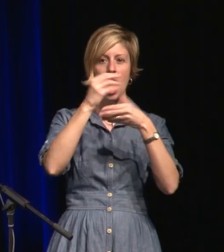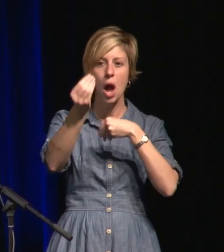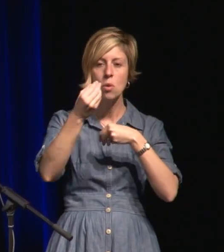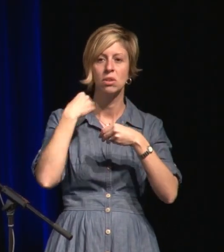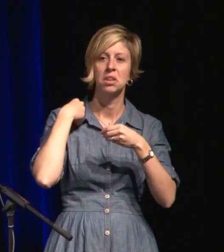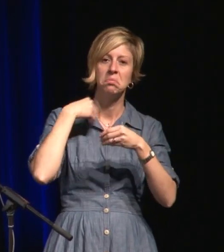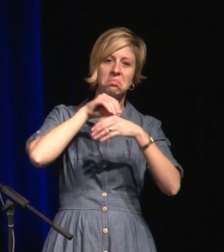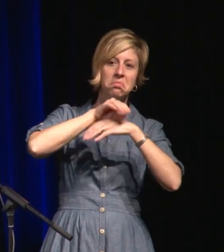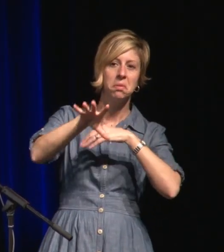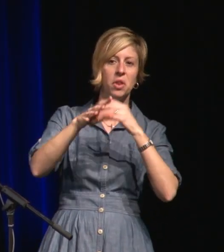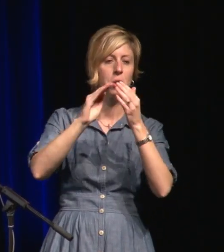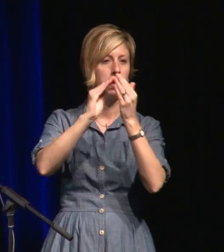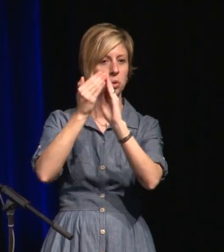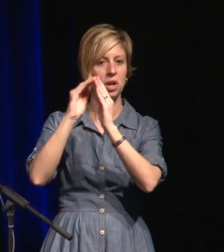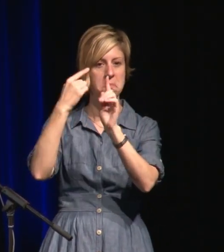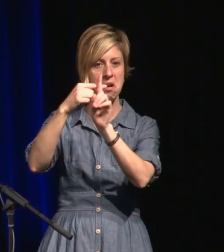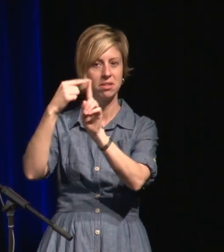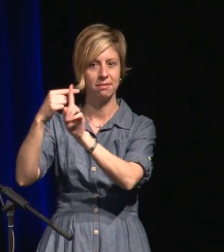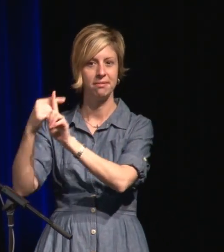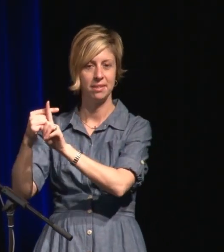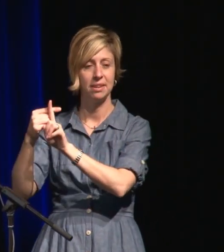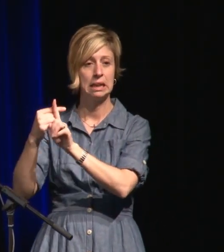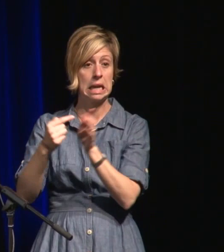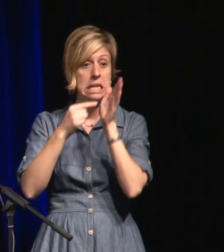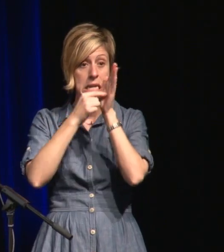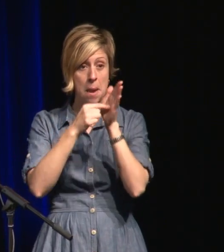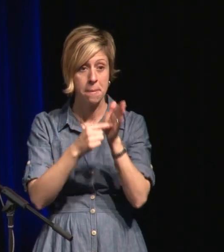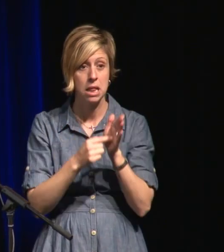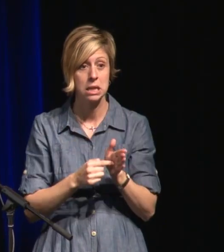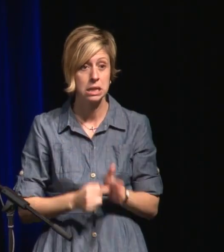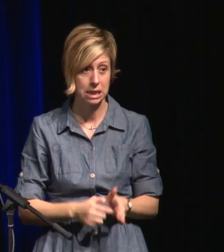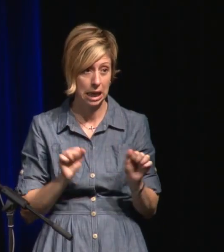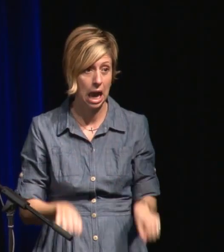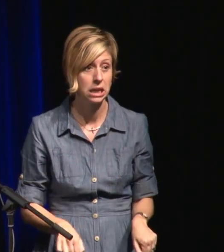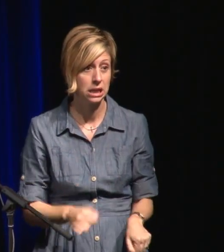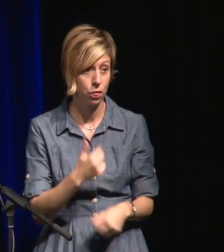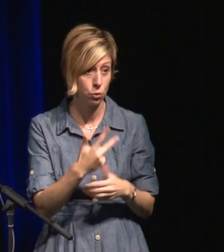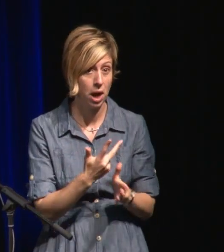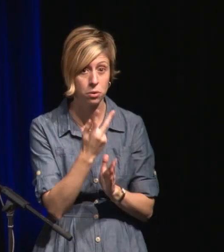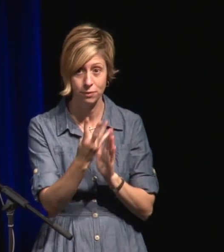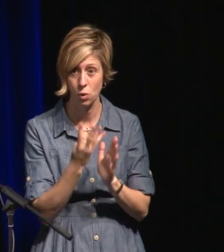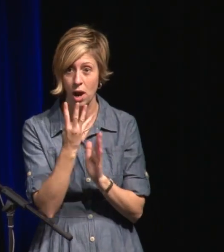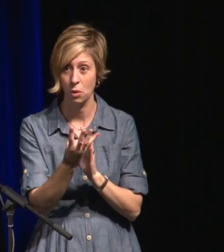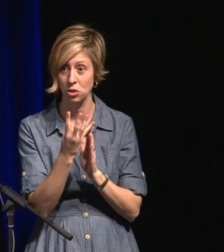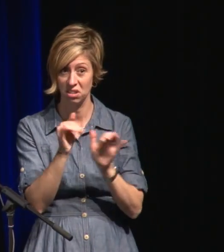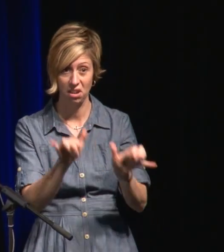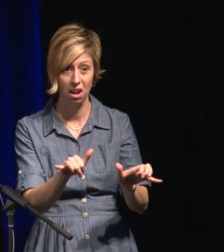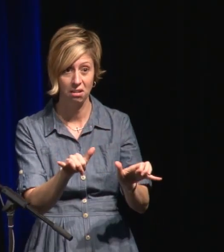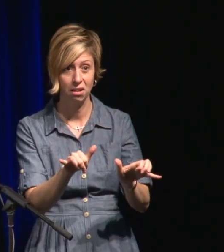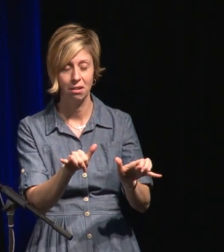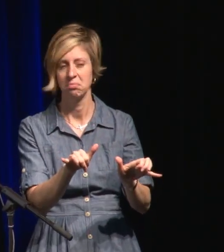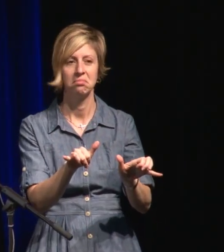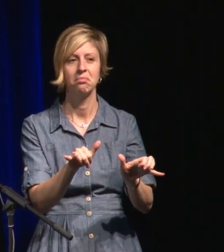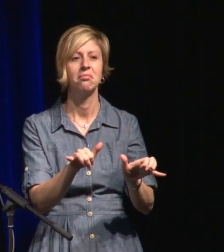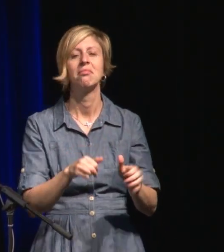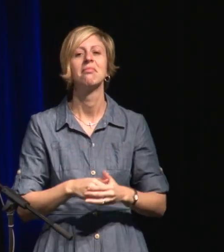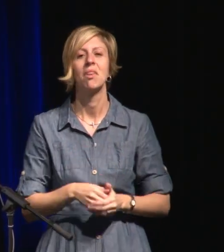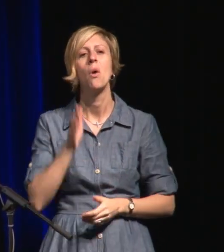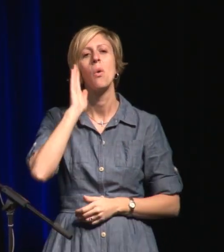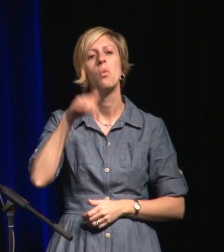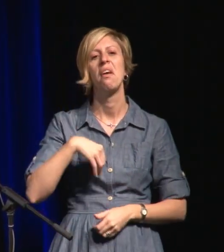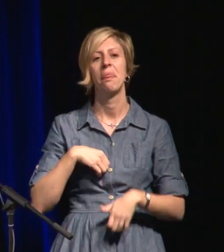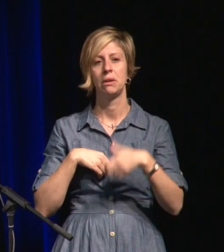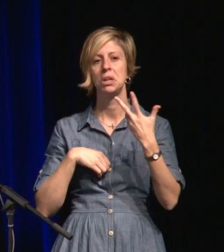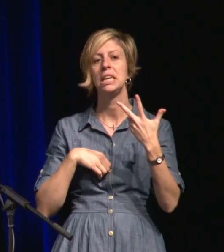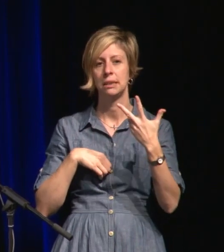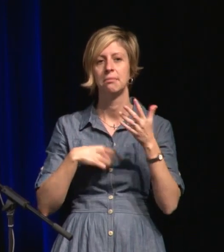stand here and cite examples all day, and if you have 3 or 4 hours, I can do that. But I think I'll just give you 3 examples of